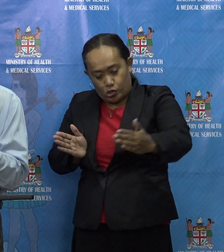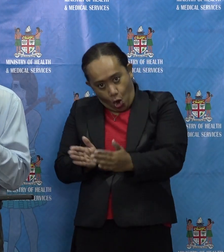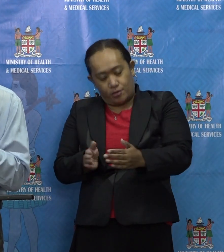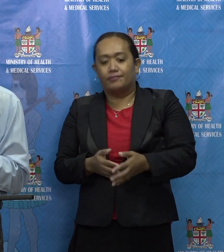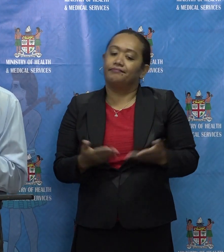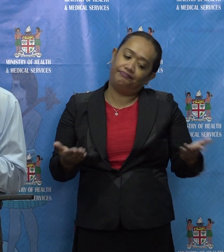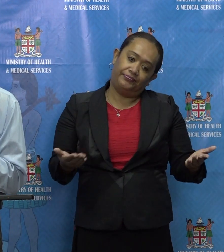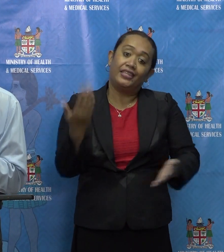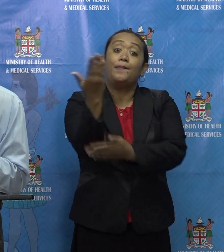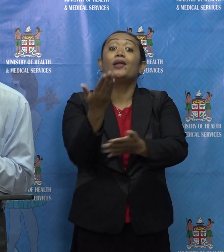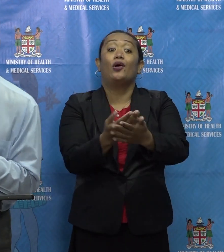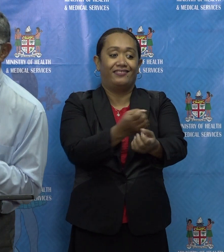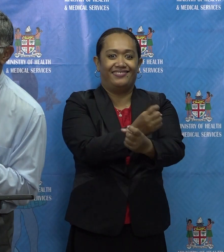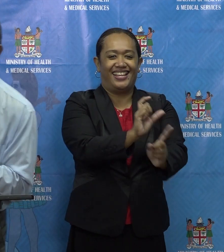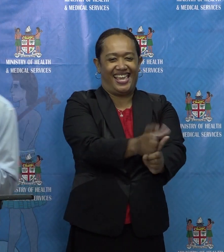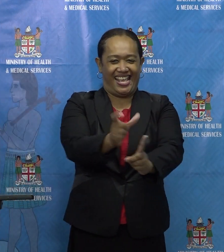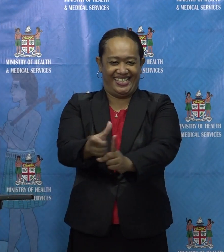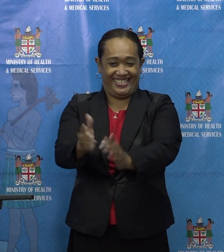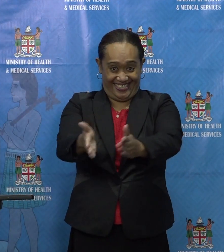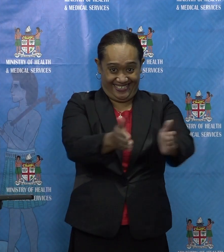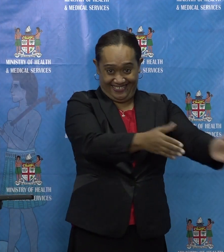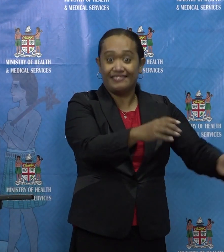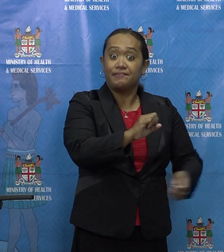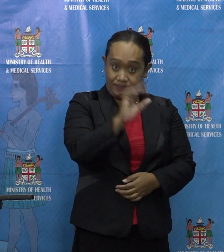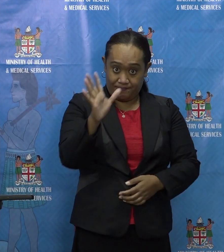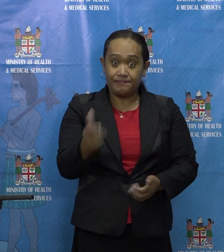the fight looks like.